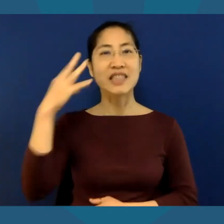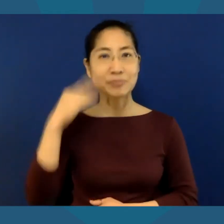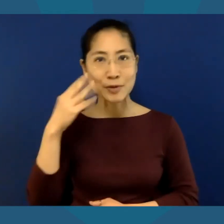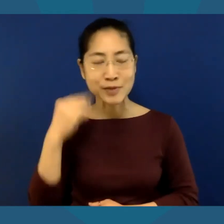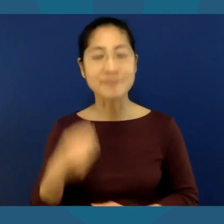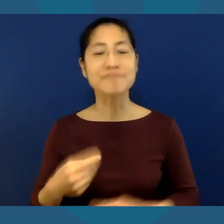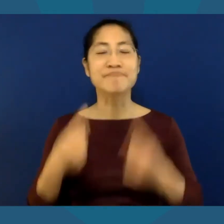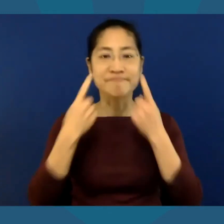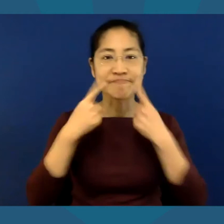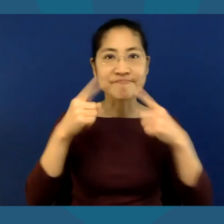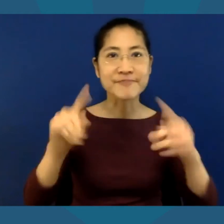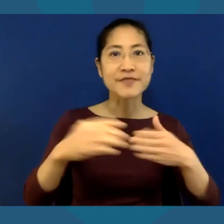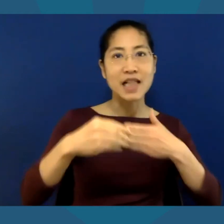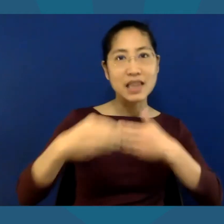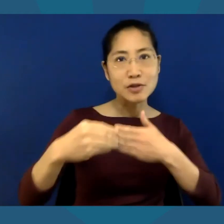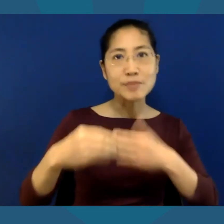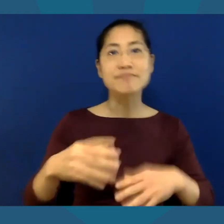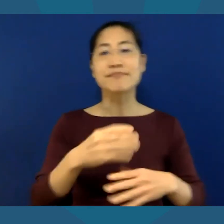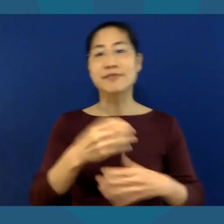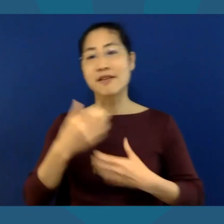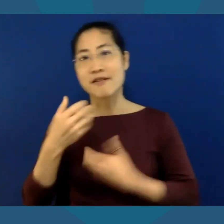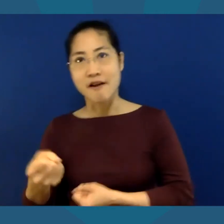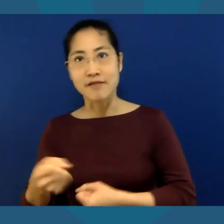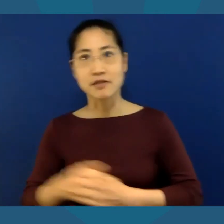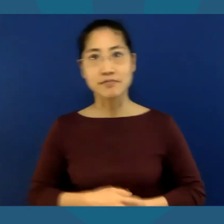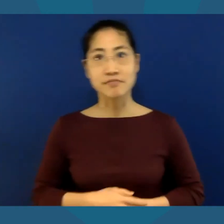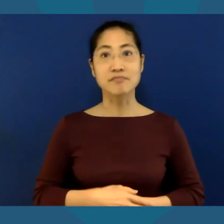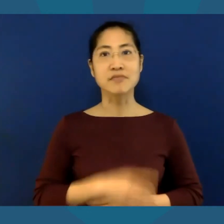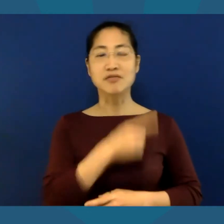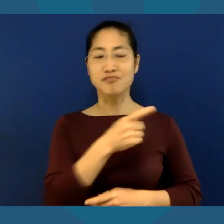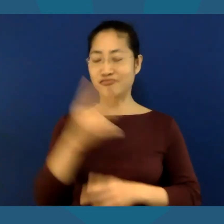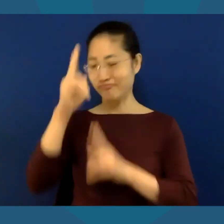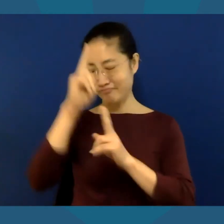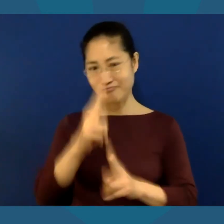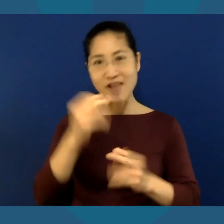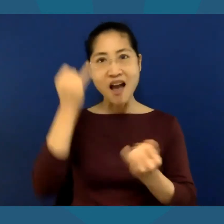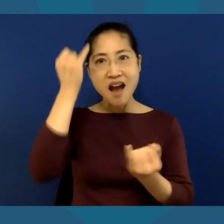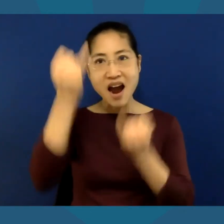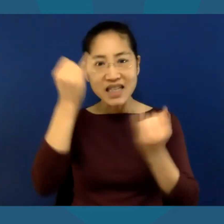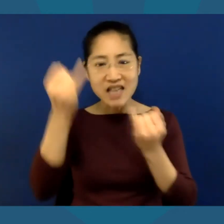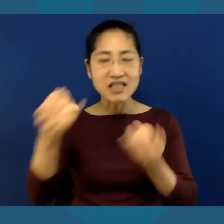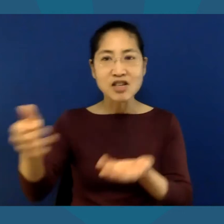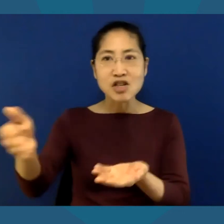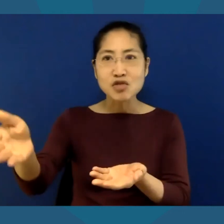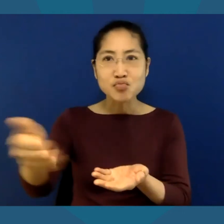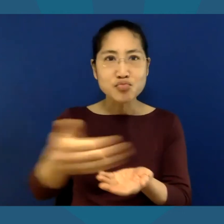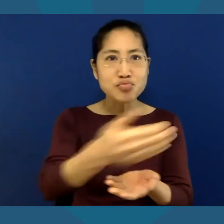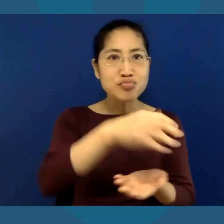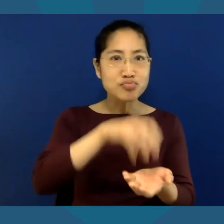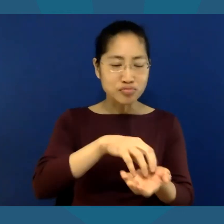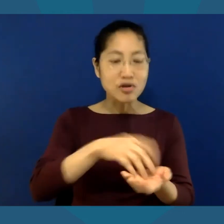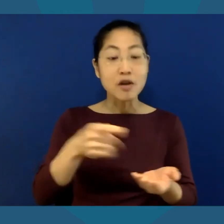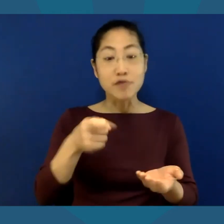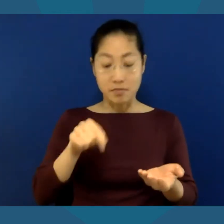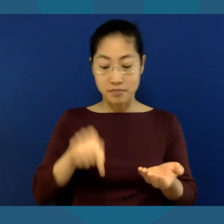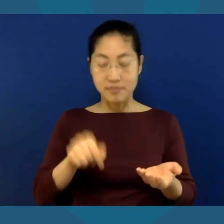Experience, effective leadership, and confidence. It is an honor to take ideas from